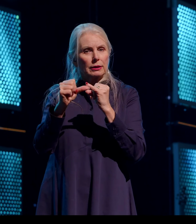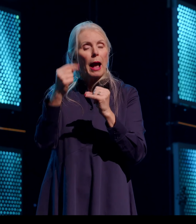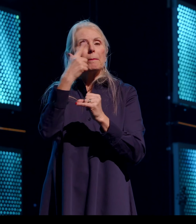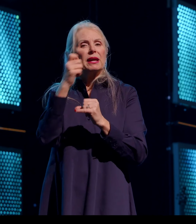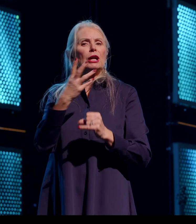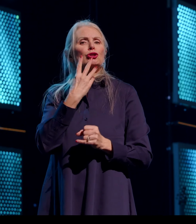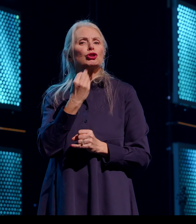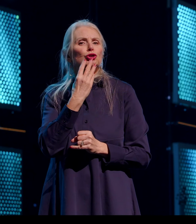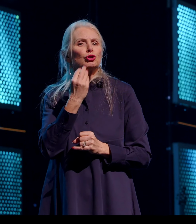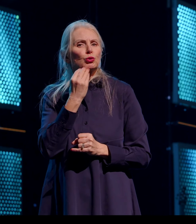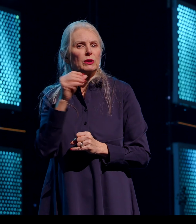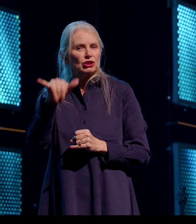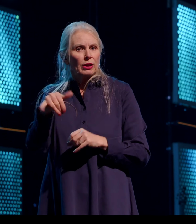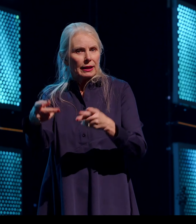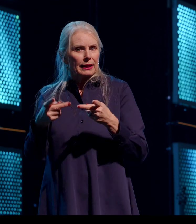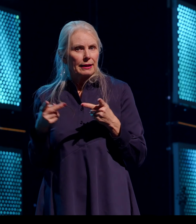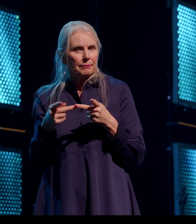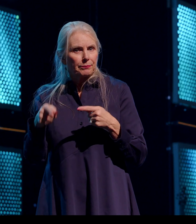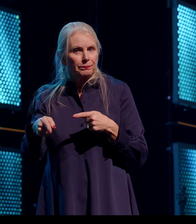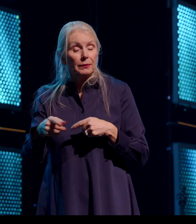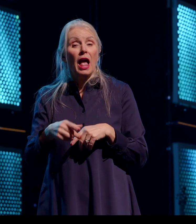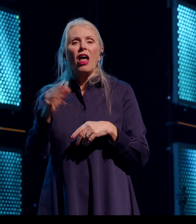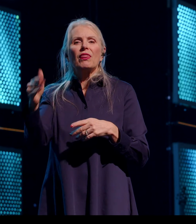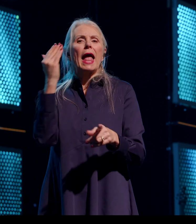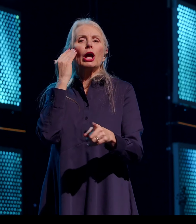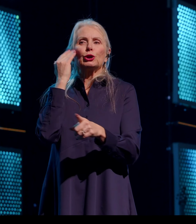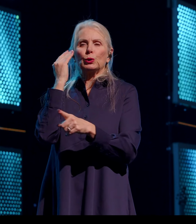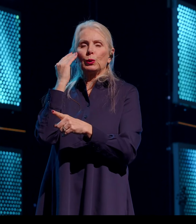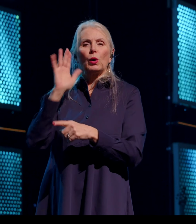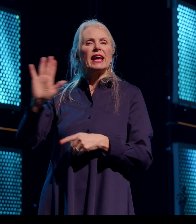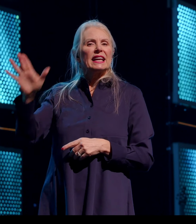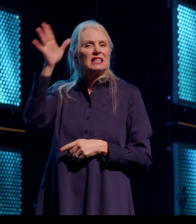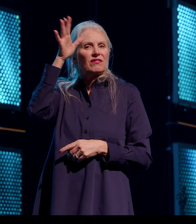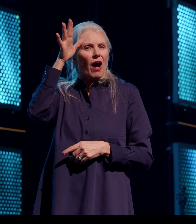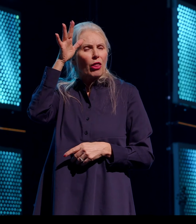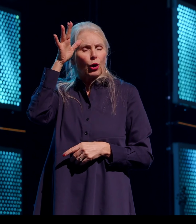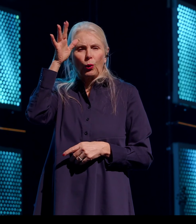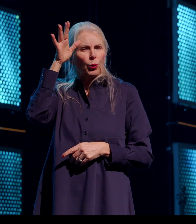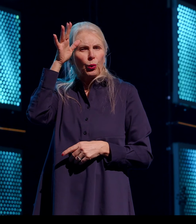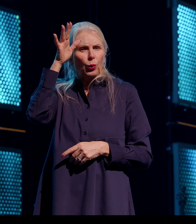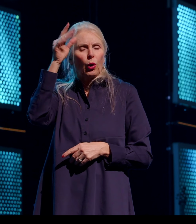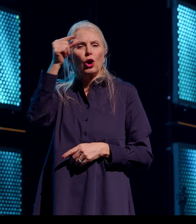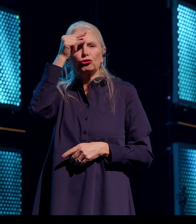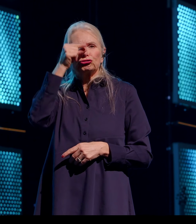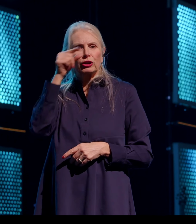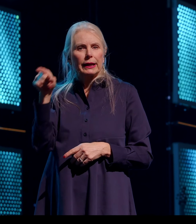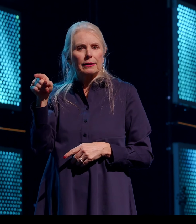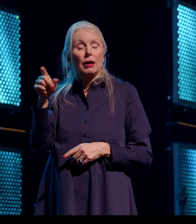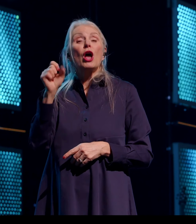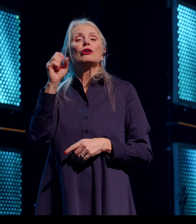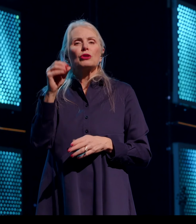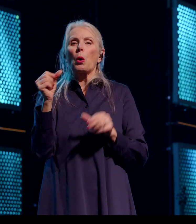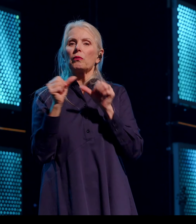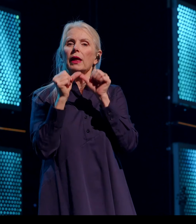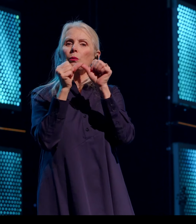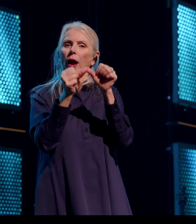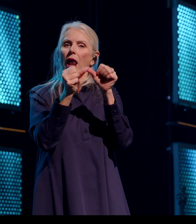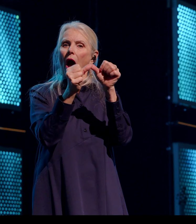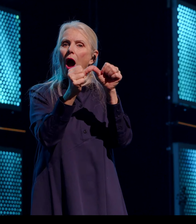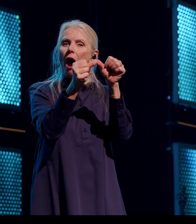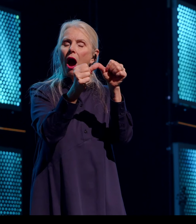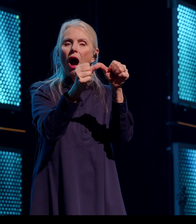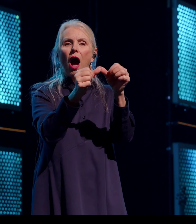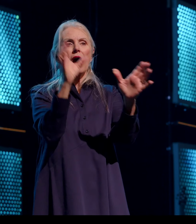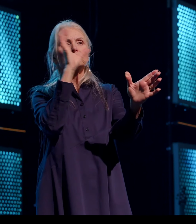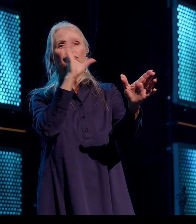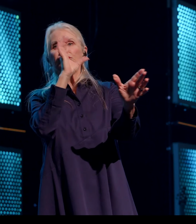the Jews who were in those places. For they all knew that his father was a Greek. As they went on their way through the